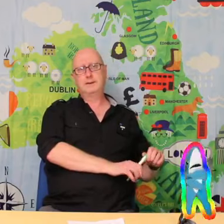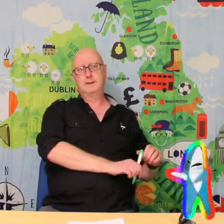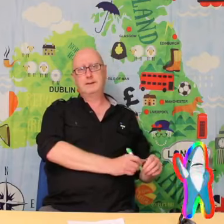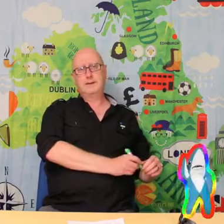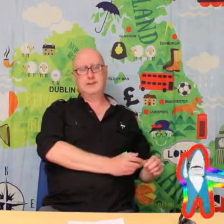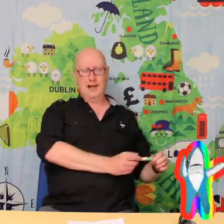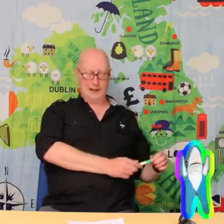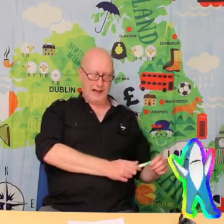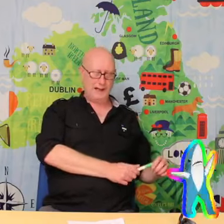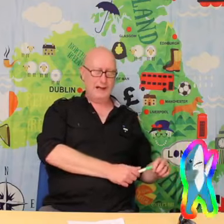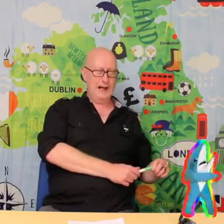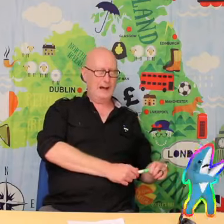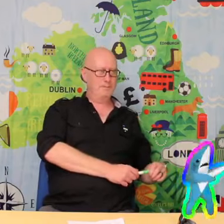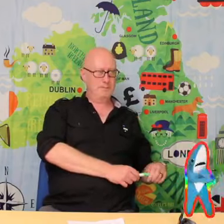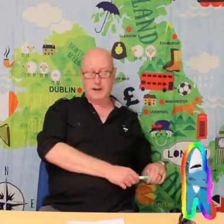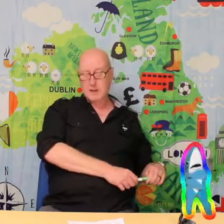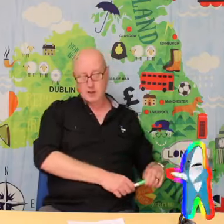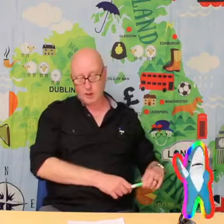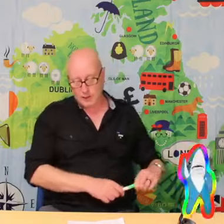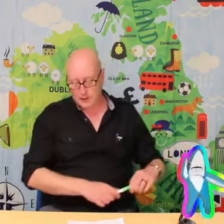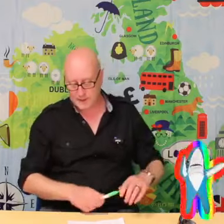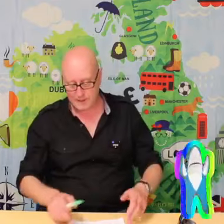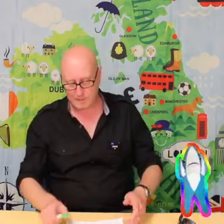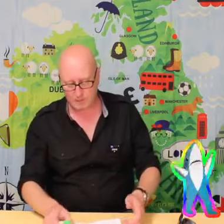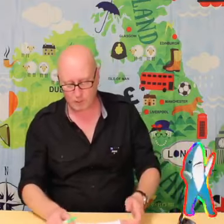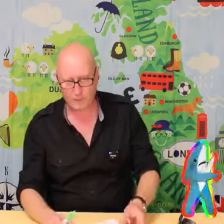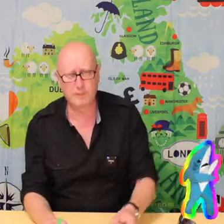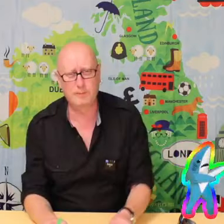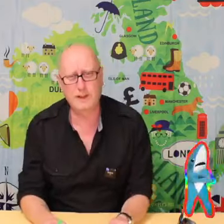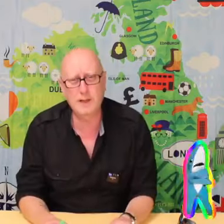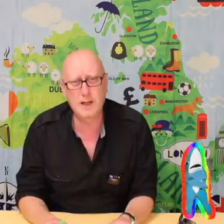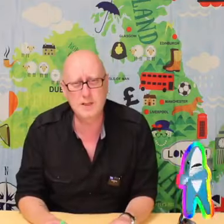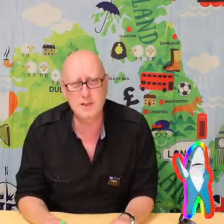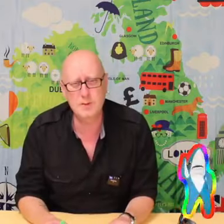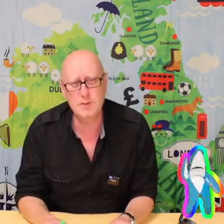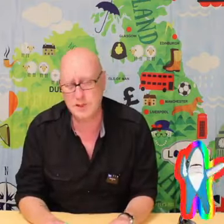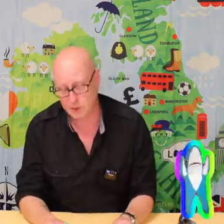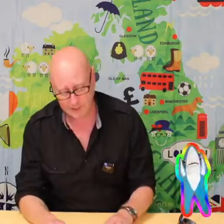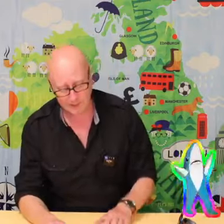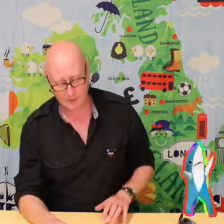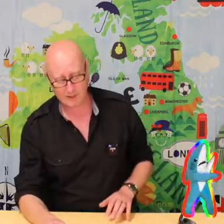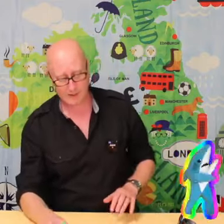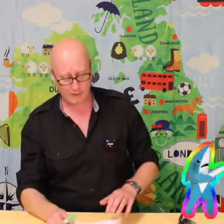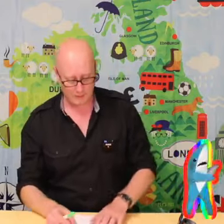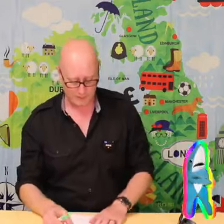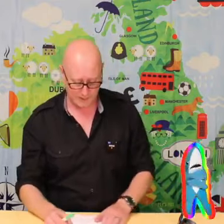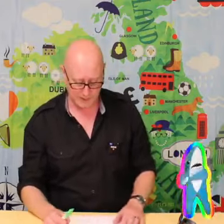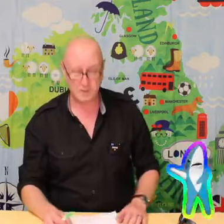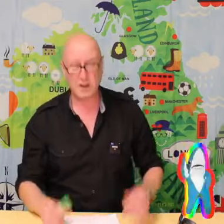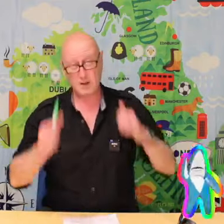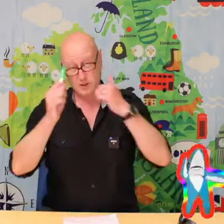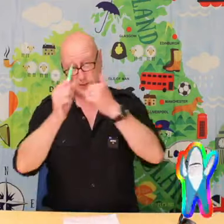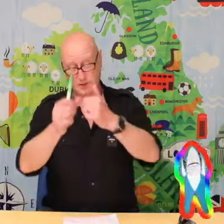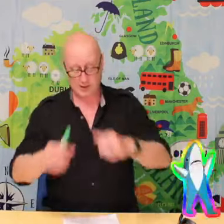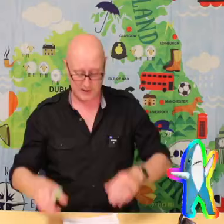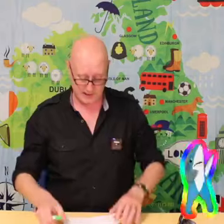transport. Exactly, aye. So we're expecting them, both of them, back 2 days a week, I think, in a few weeks' time. So it'll be good to see